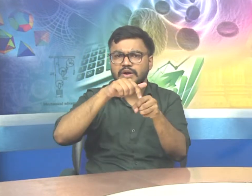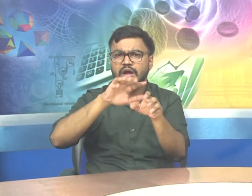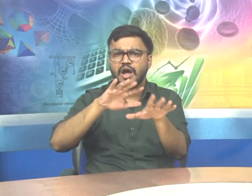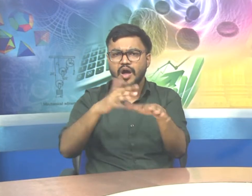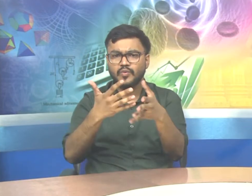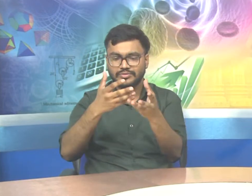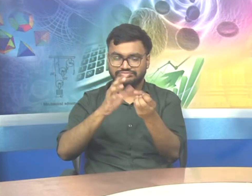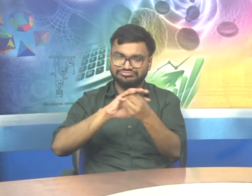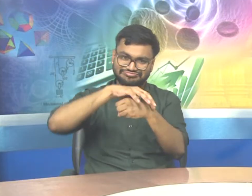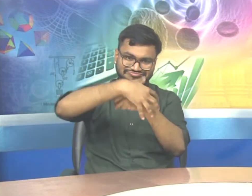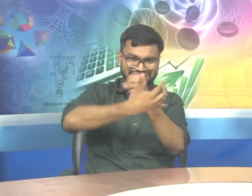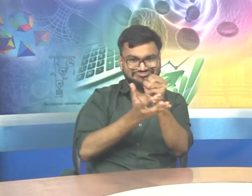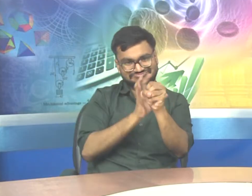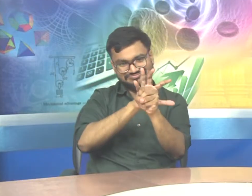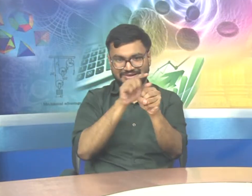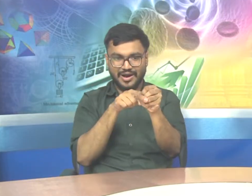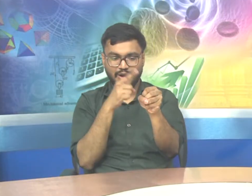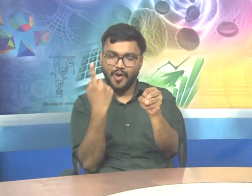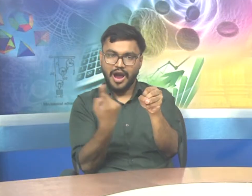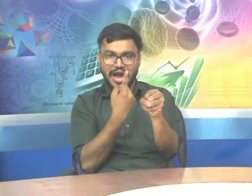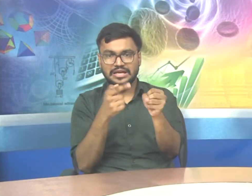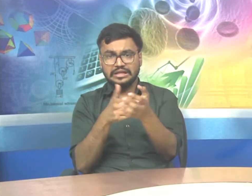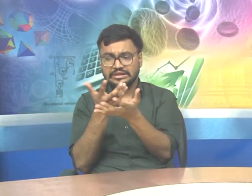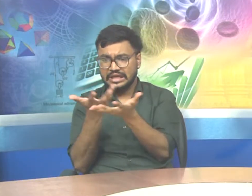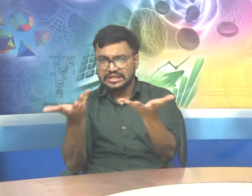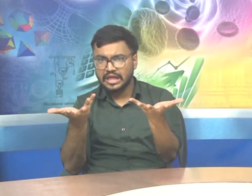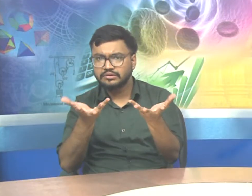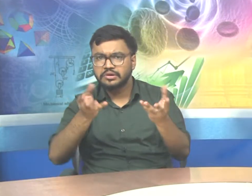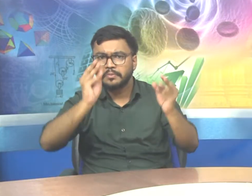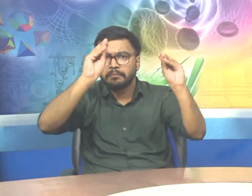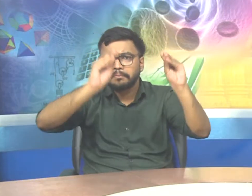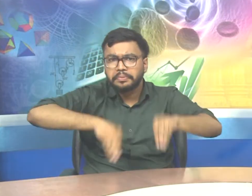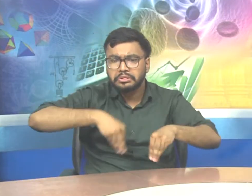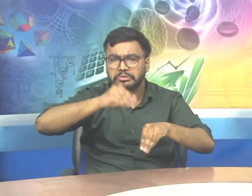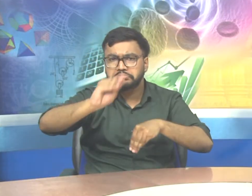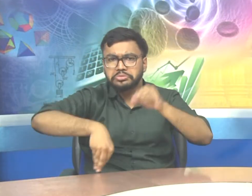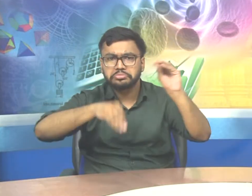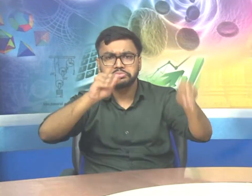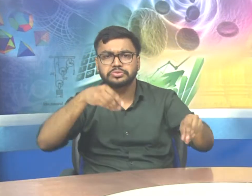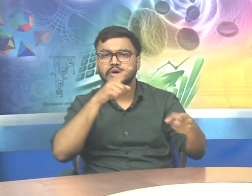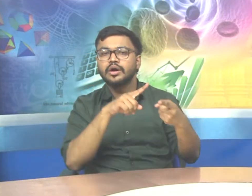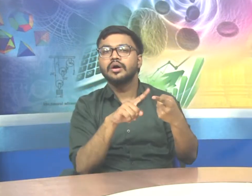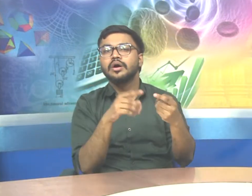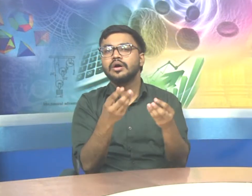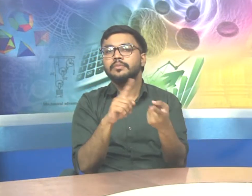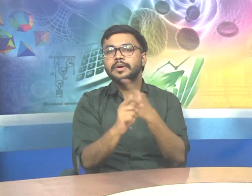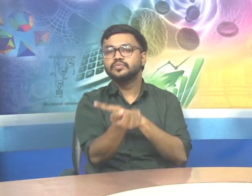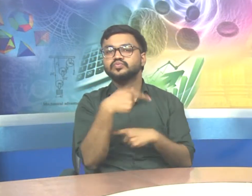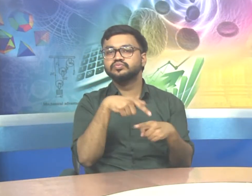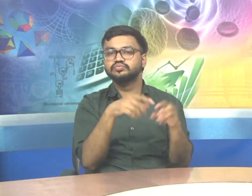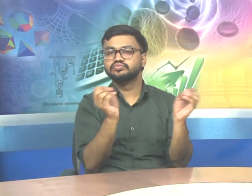It is a non-conventional, or we can say non-commonly used source of